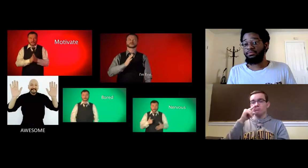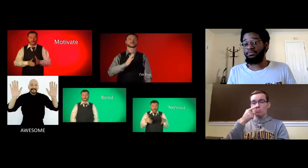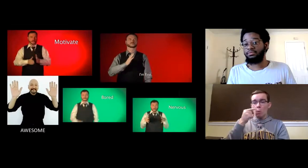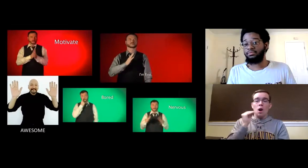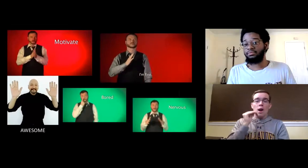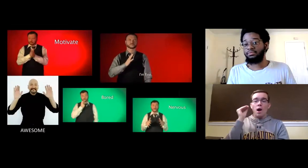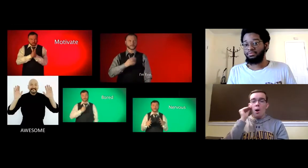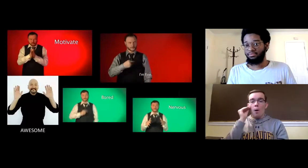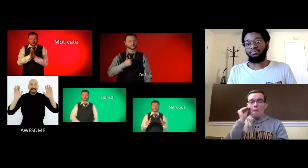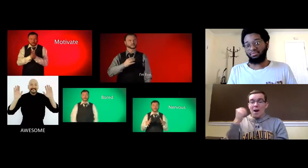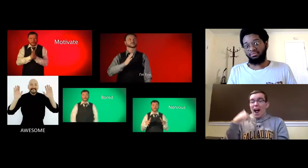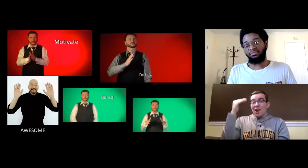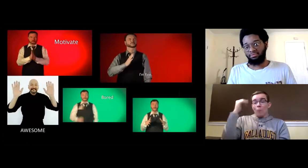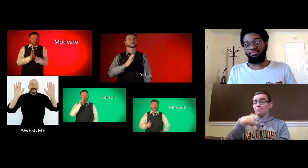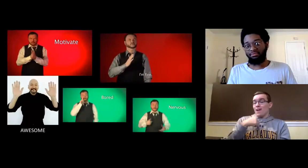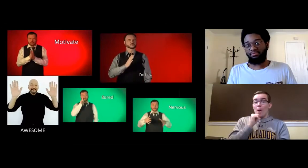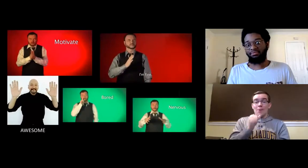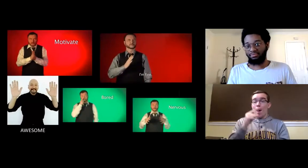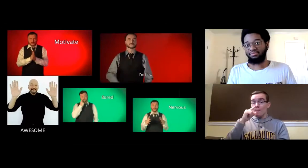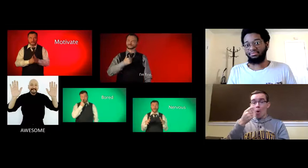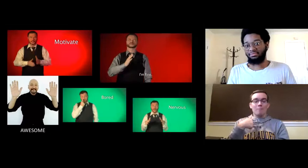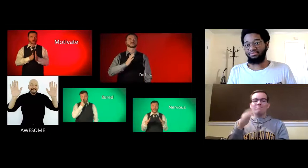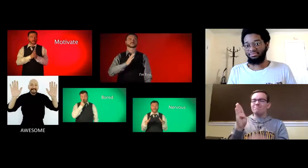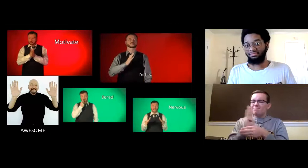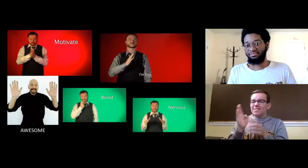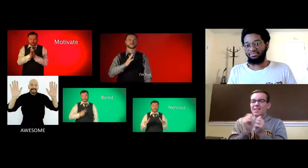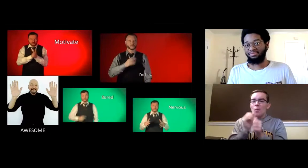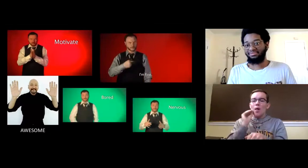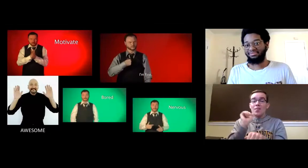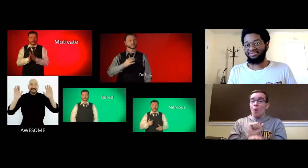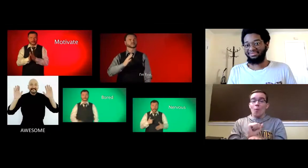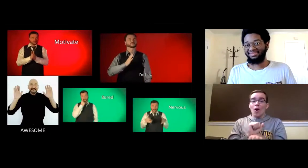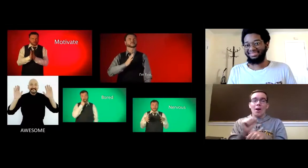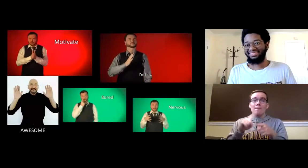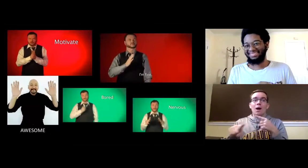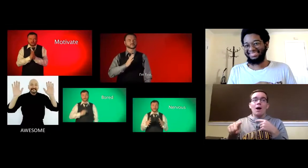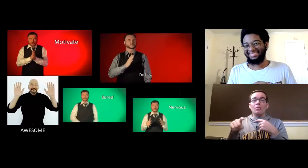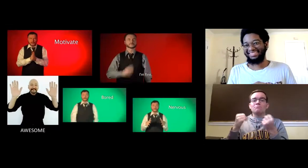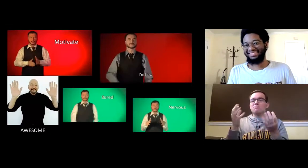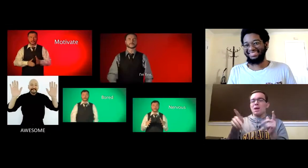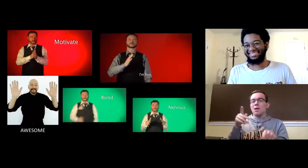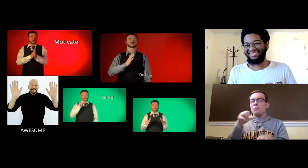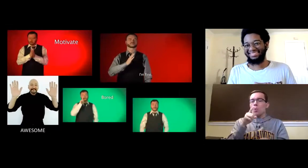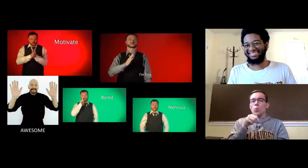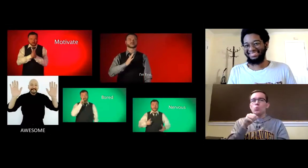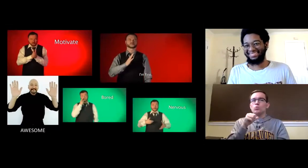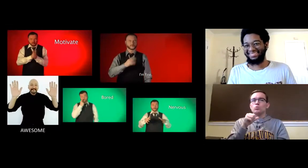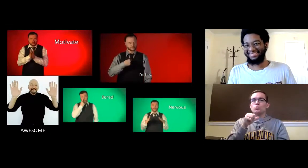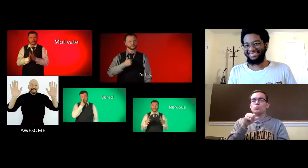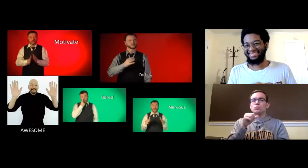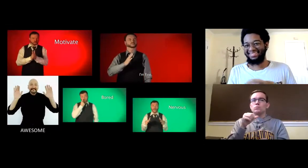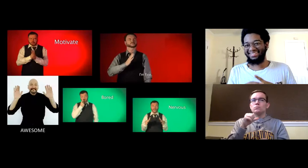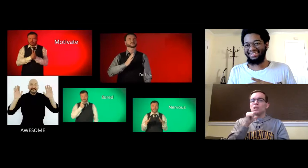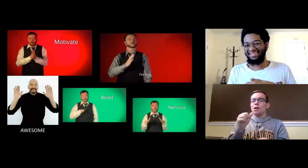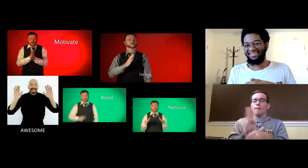Sometimes COVID causes us to feel bored at home. I know I'm not bored though. I'm very busy with all my homework. But